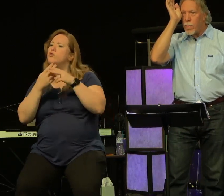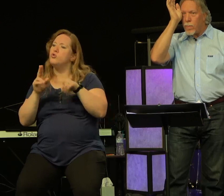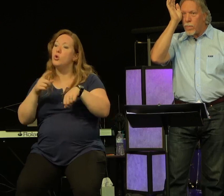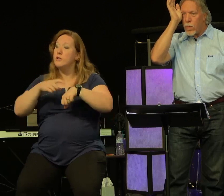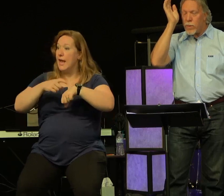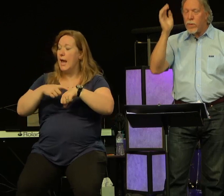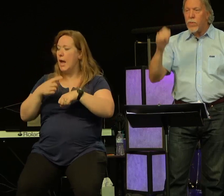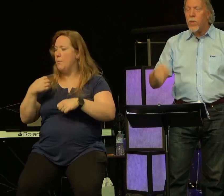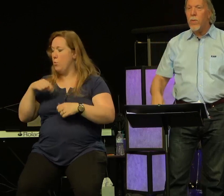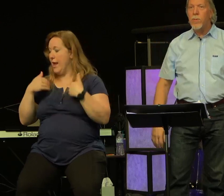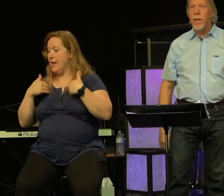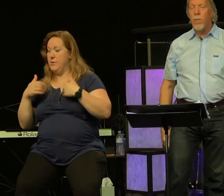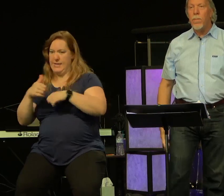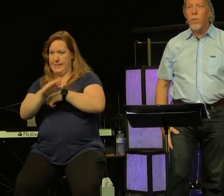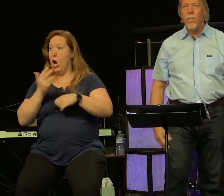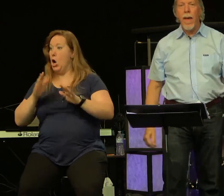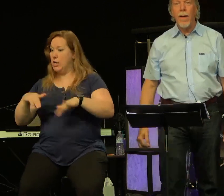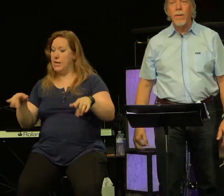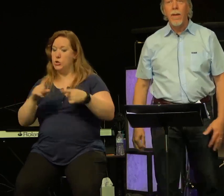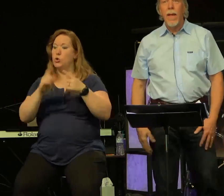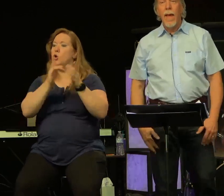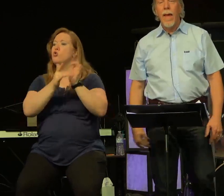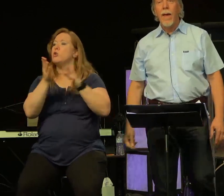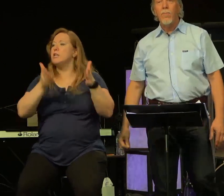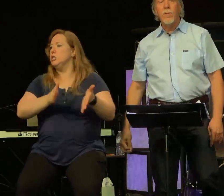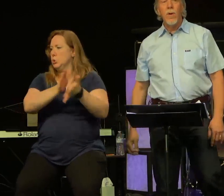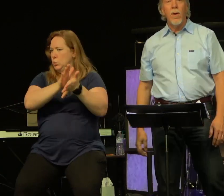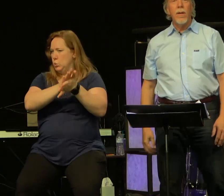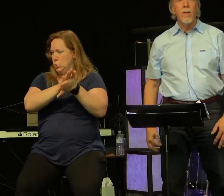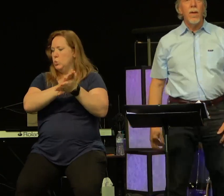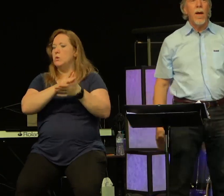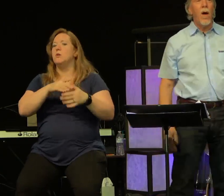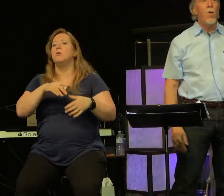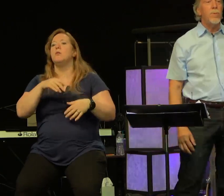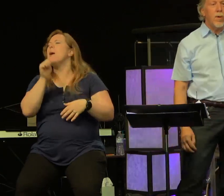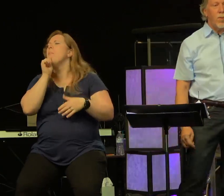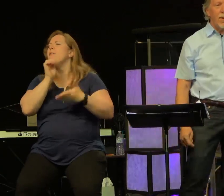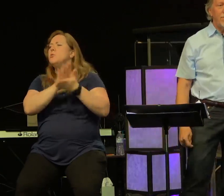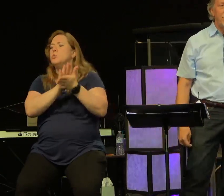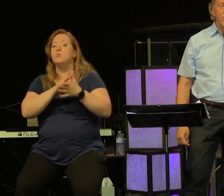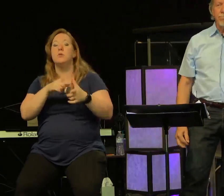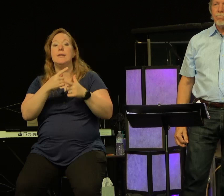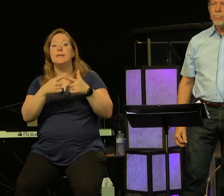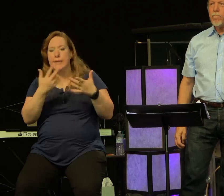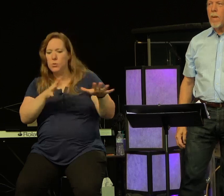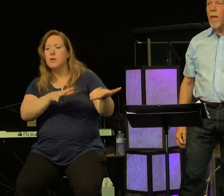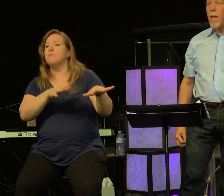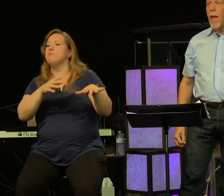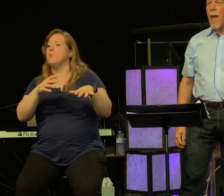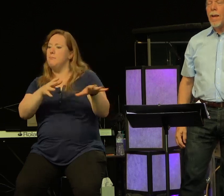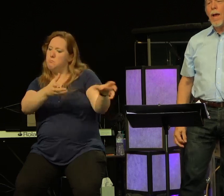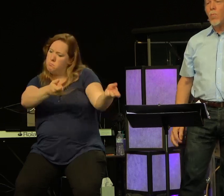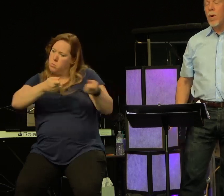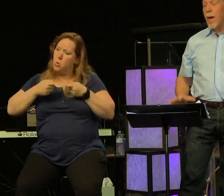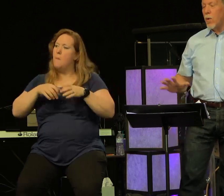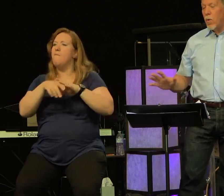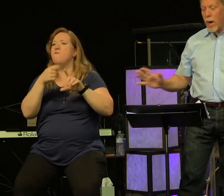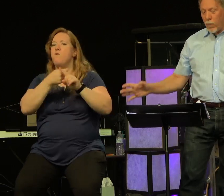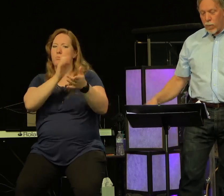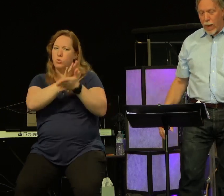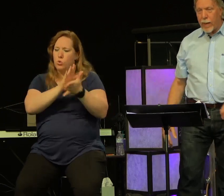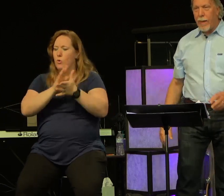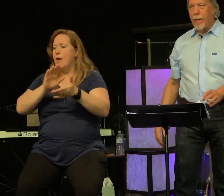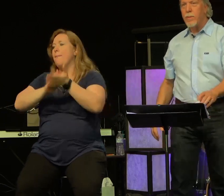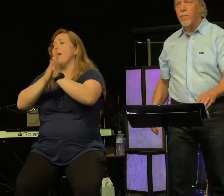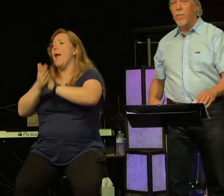in Christian schools, and then we pulled them out and we started homeschooling. And that worked out great